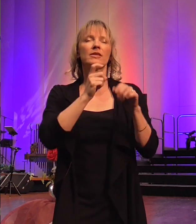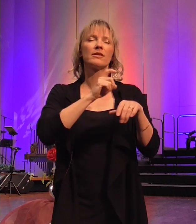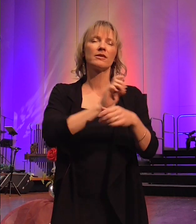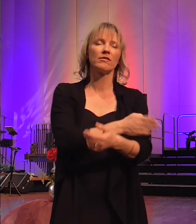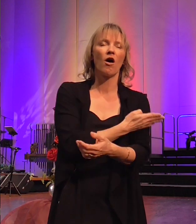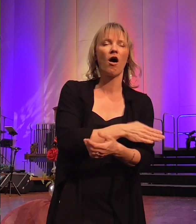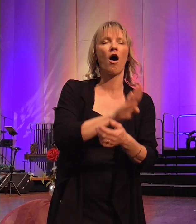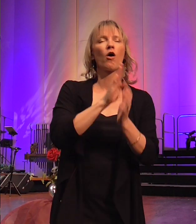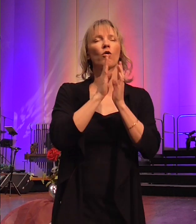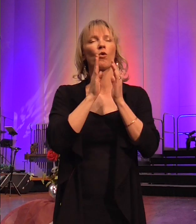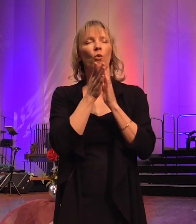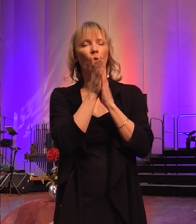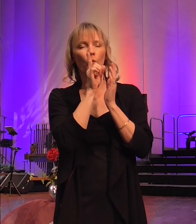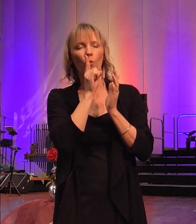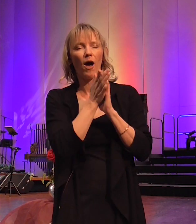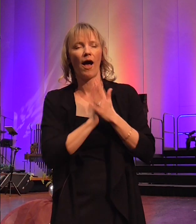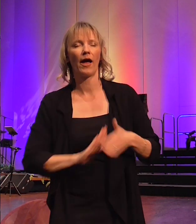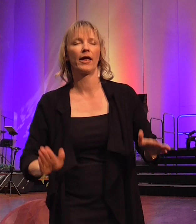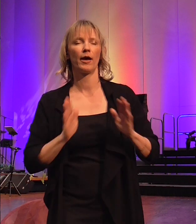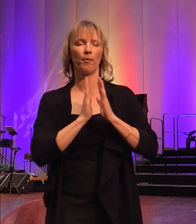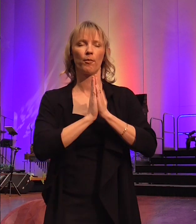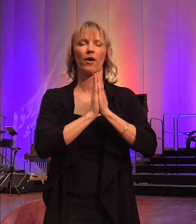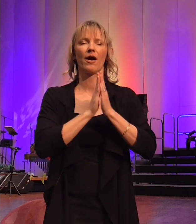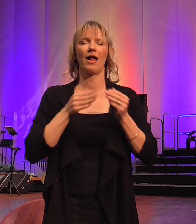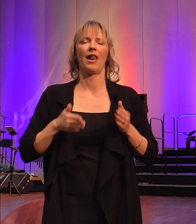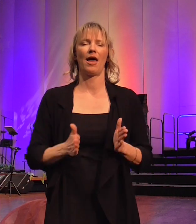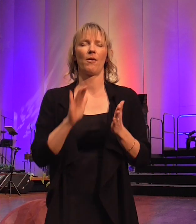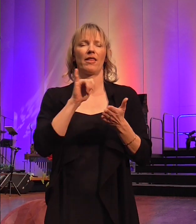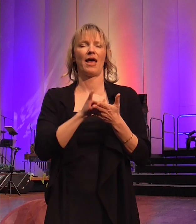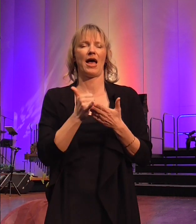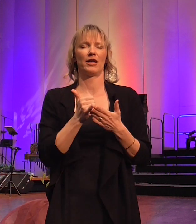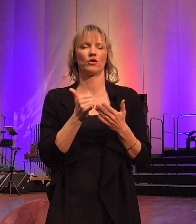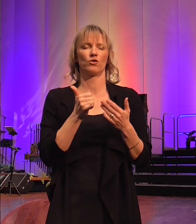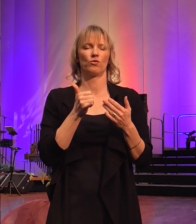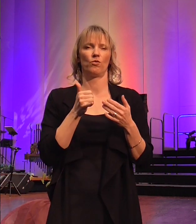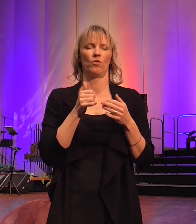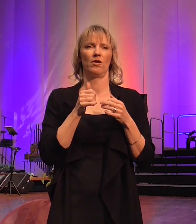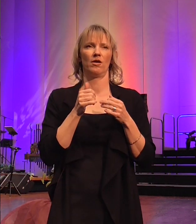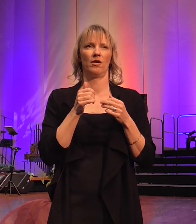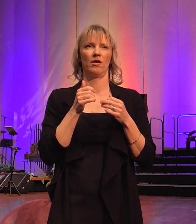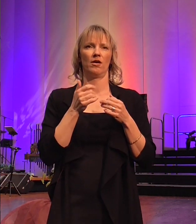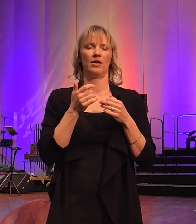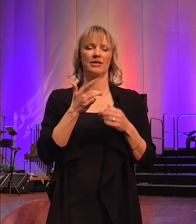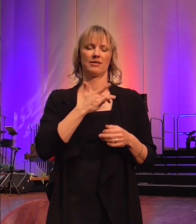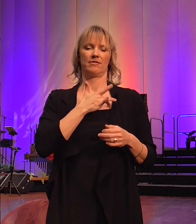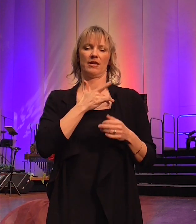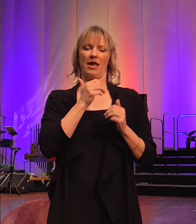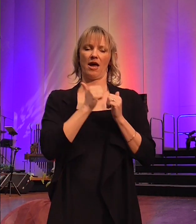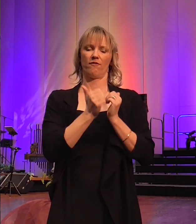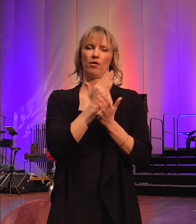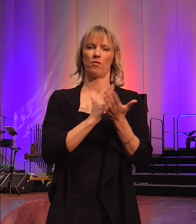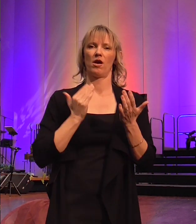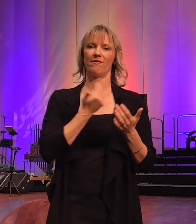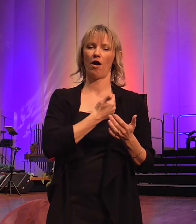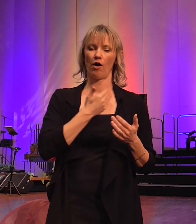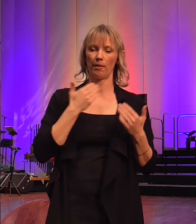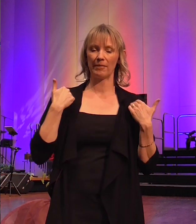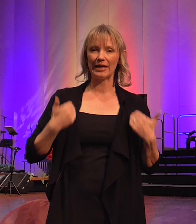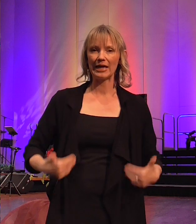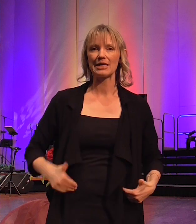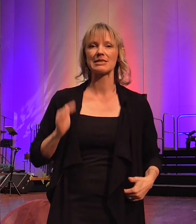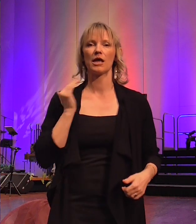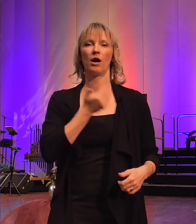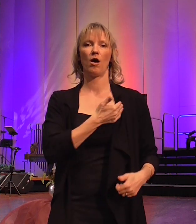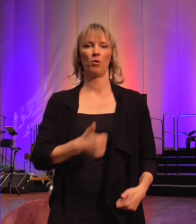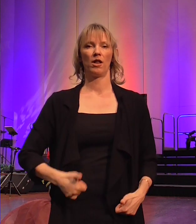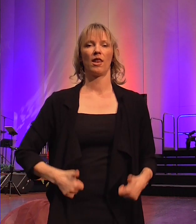and of prayer, to allowing that fulfillment and happiness to reach into every aspect of our being and our lives.